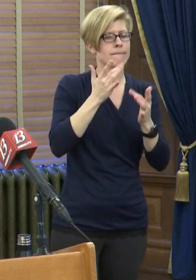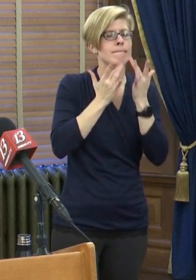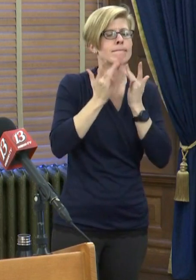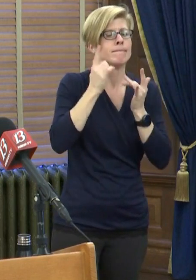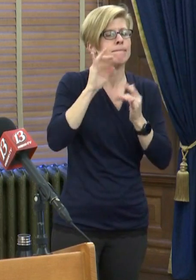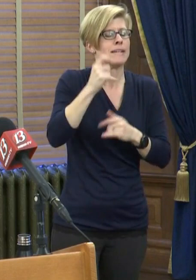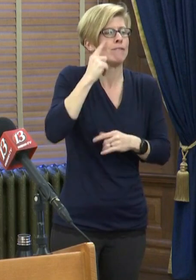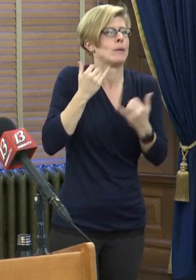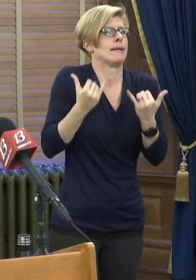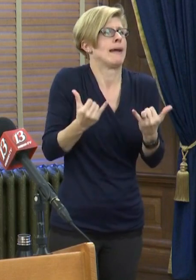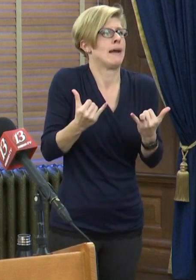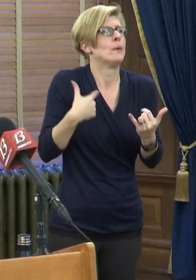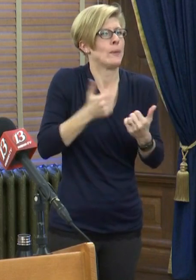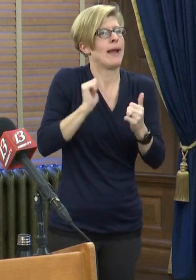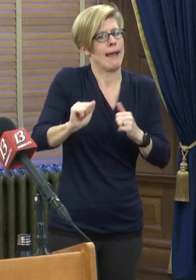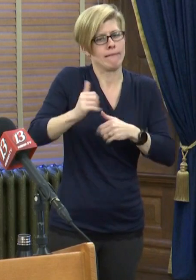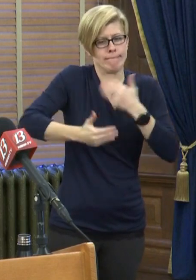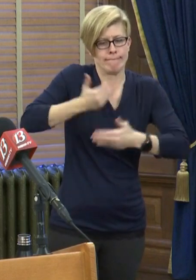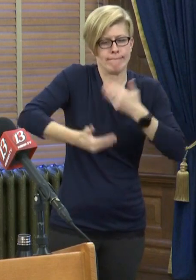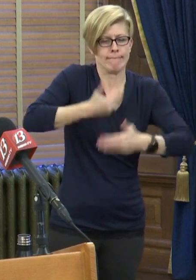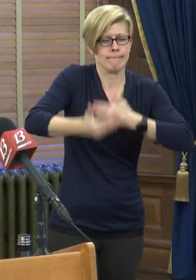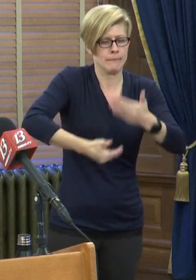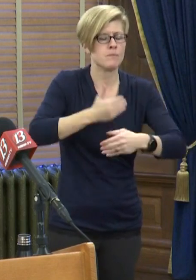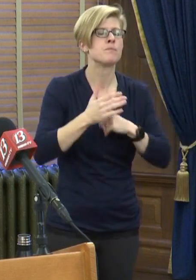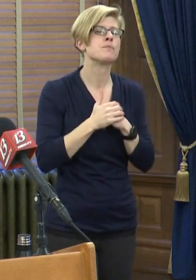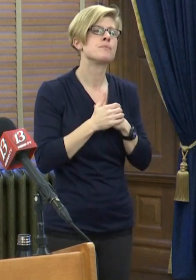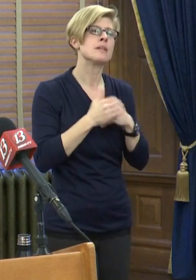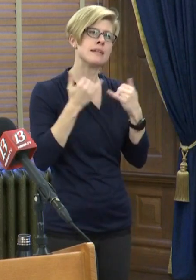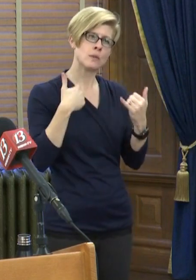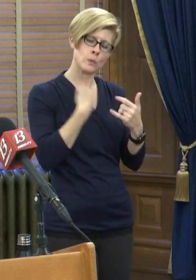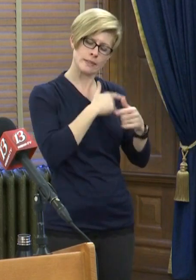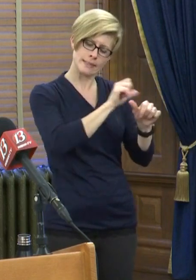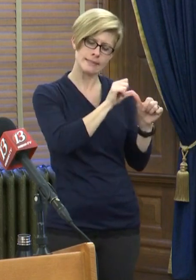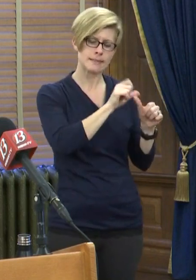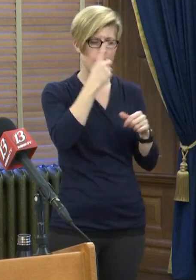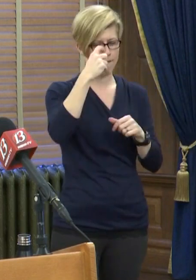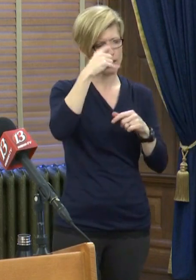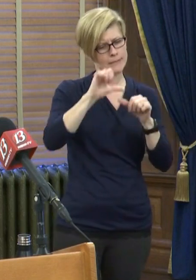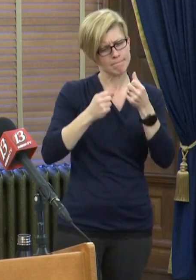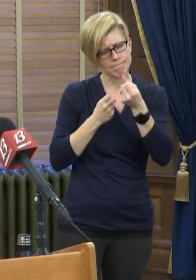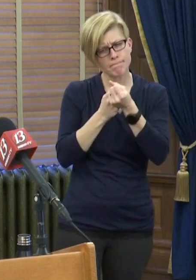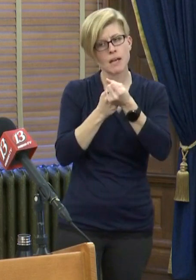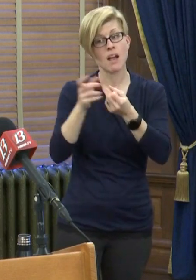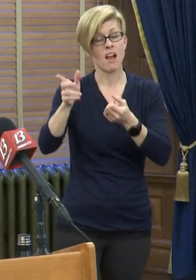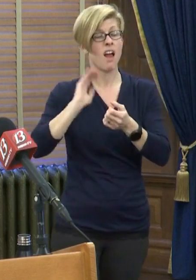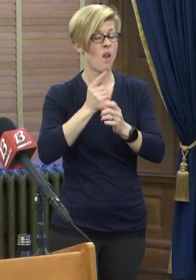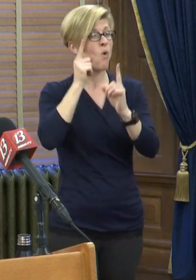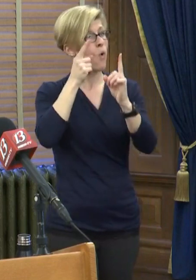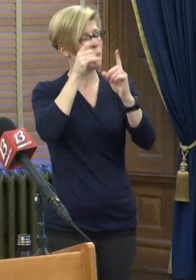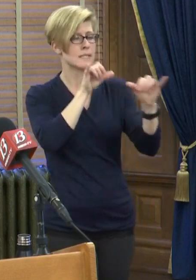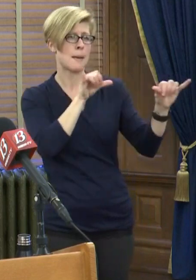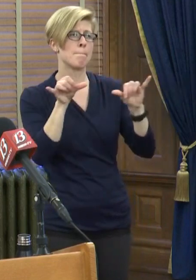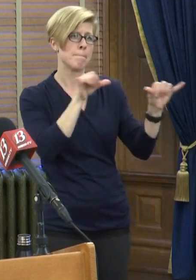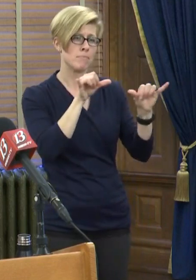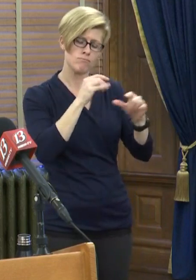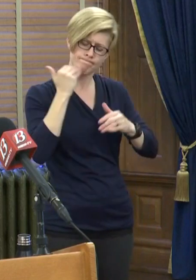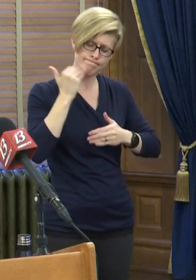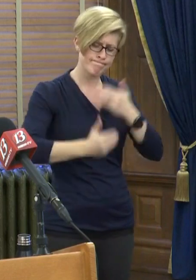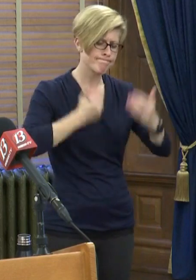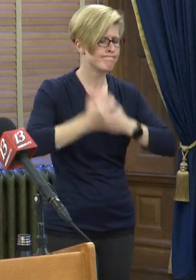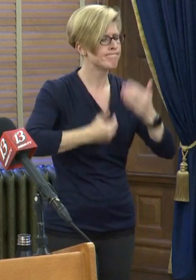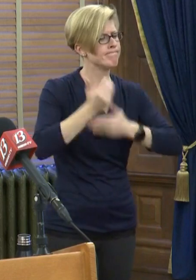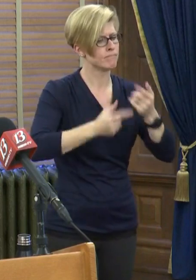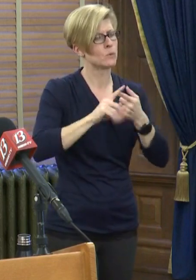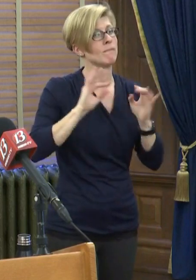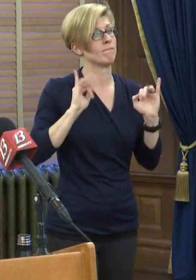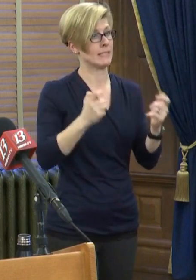Since then, Governor Kelly has continued to support the agency's efforts to modernize and shares our goal of moving forward aggressively now